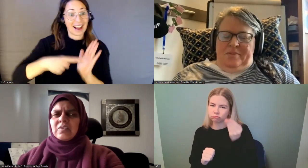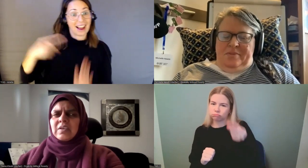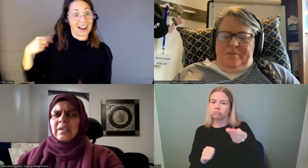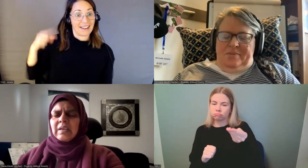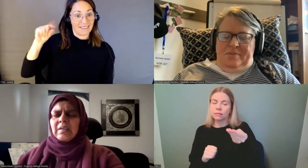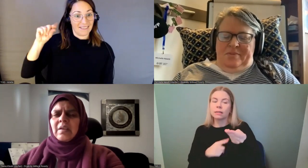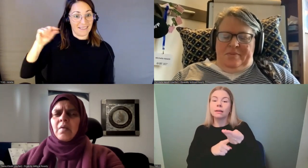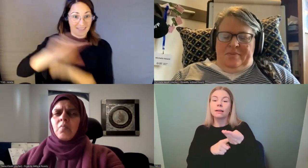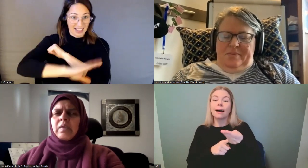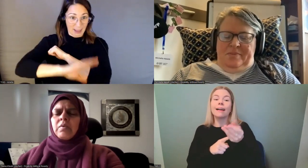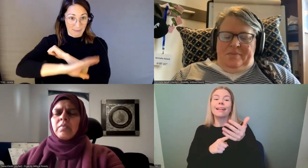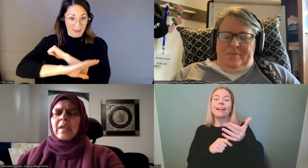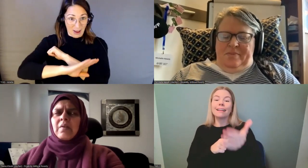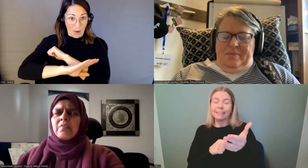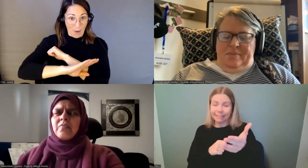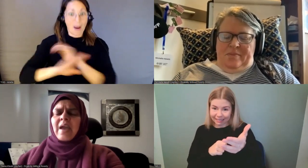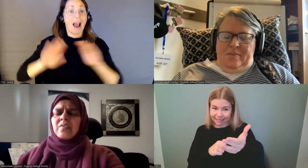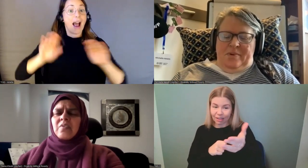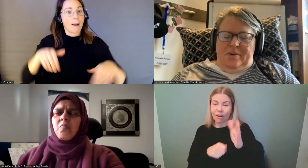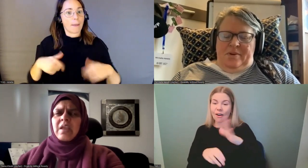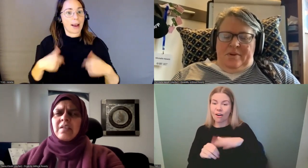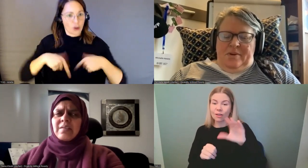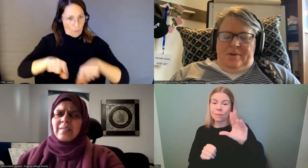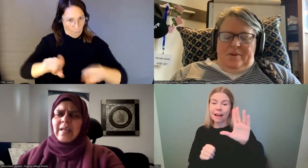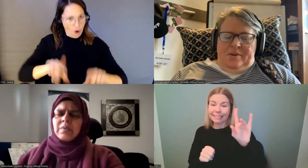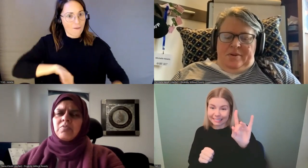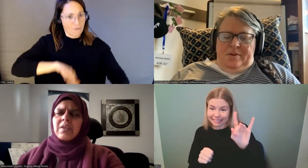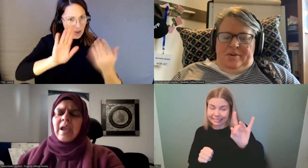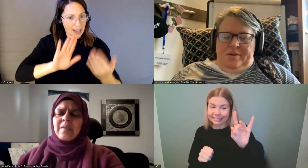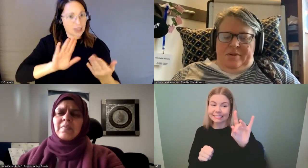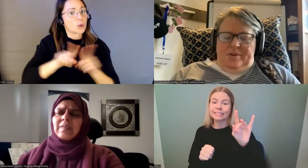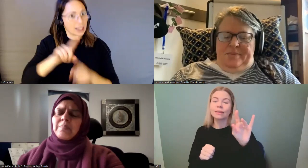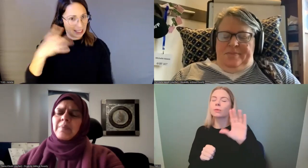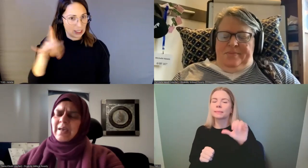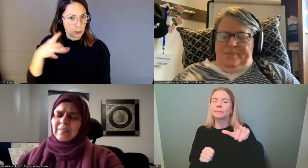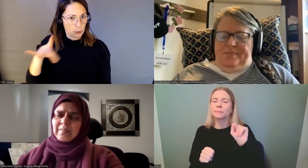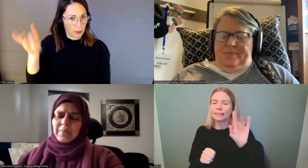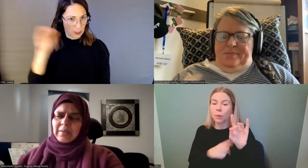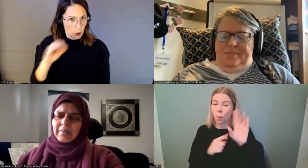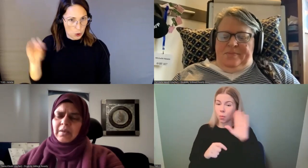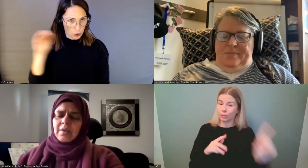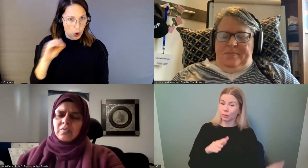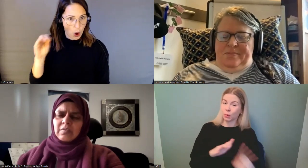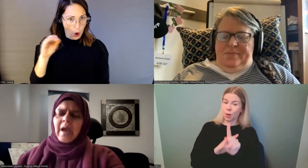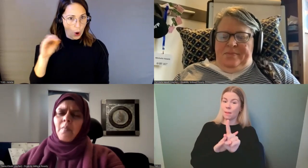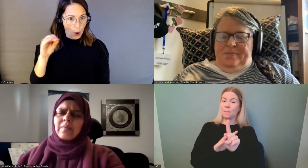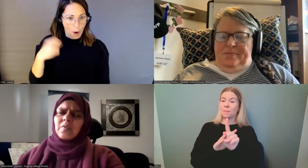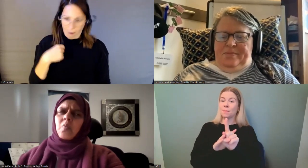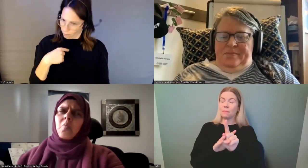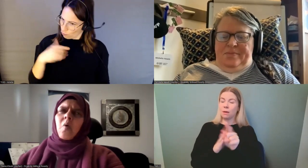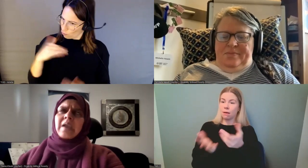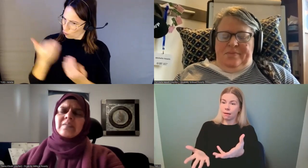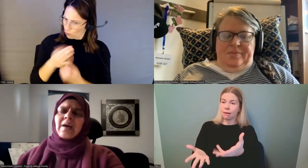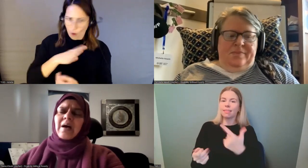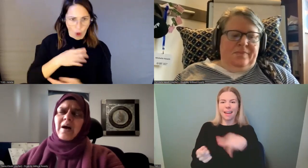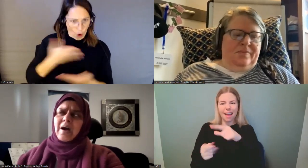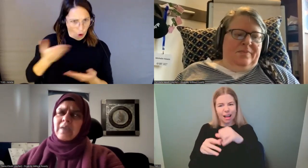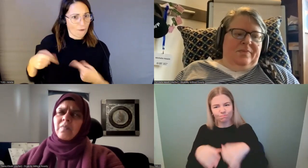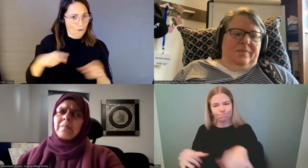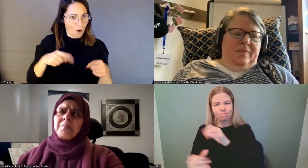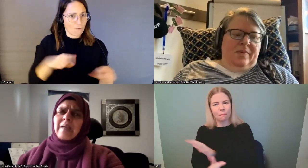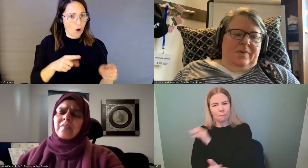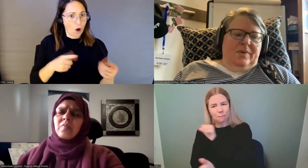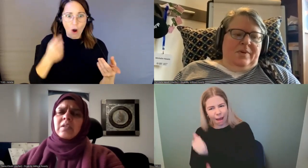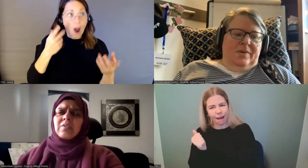October 18, we were there, in fact, to witness them unanimously pass the bill. So that was quite a